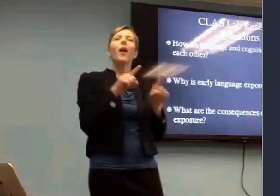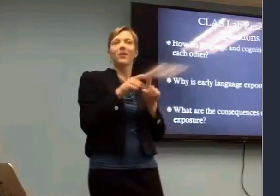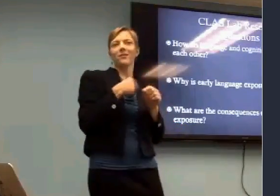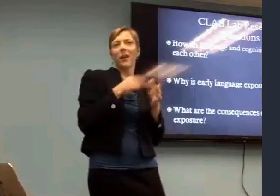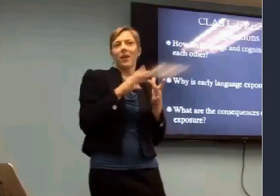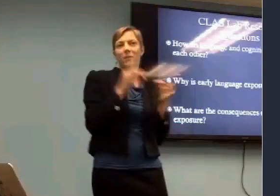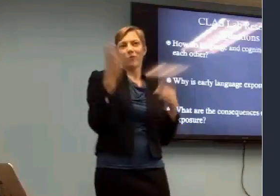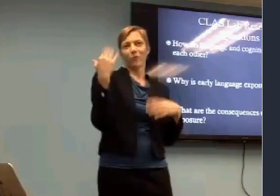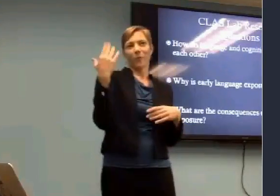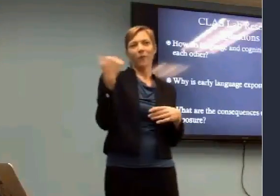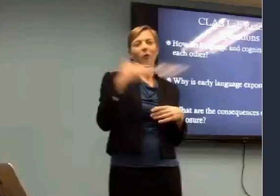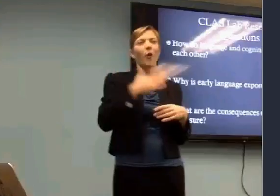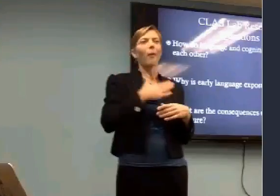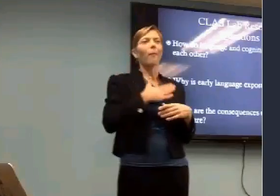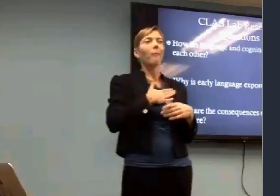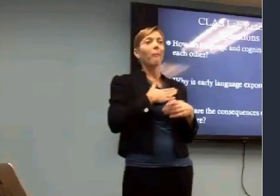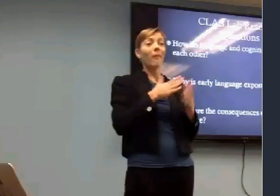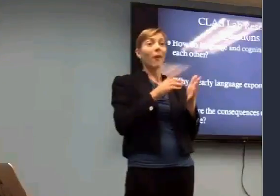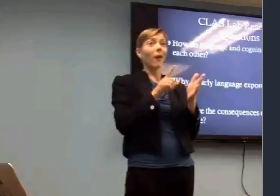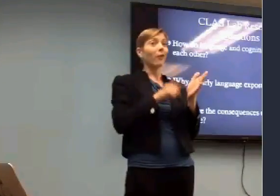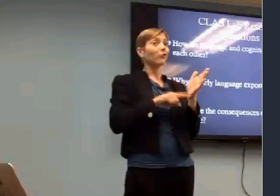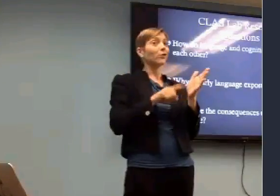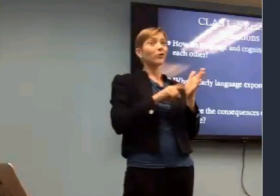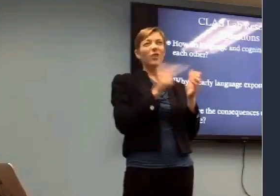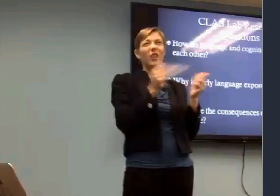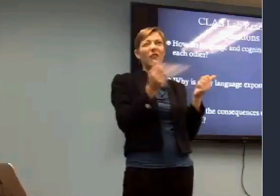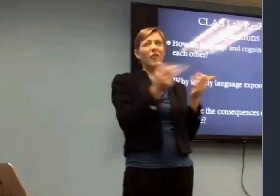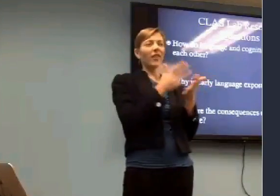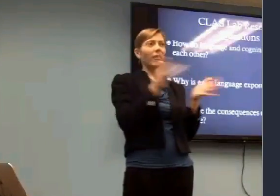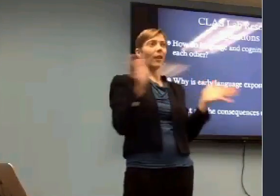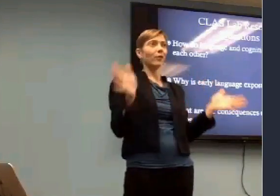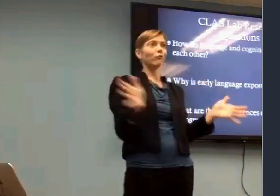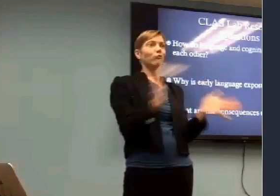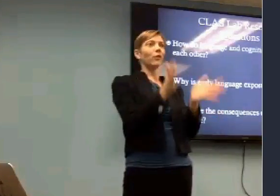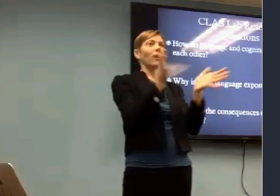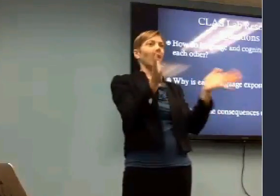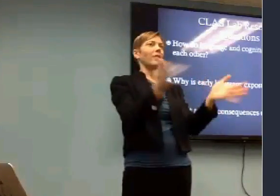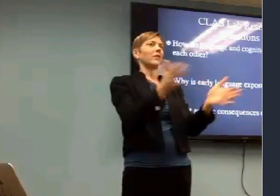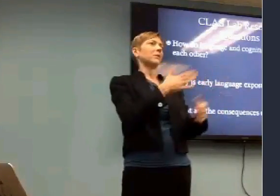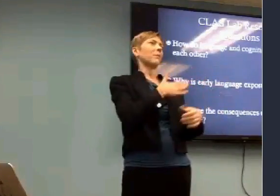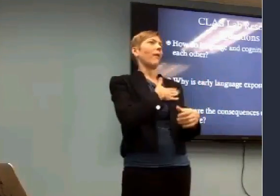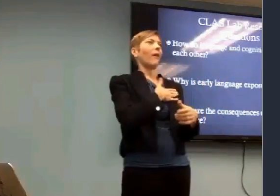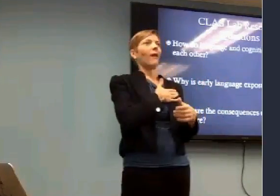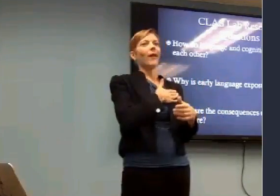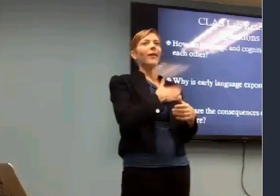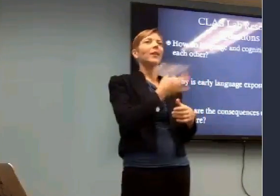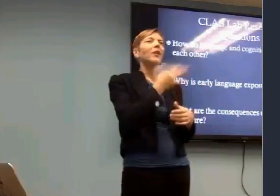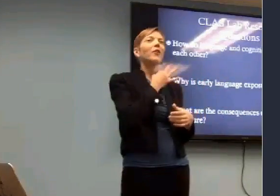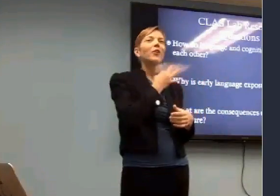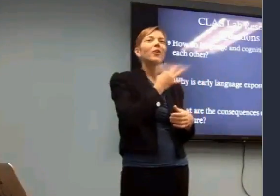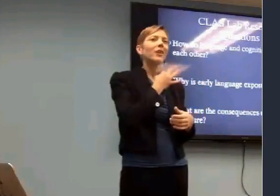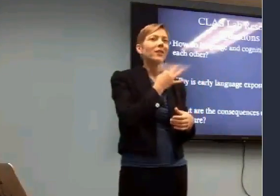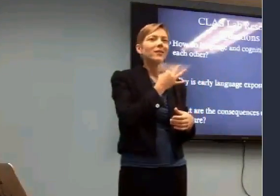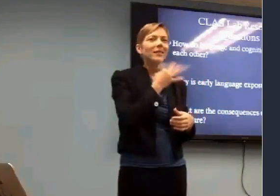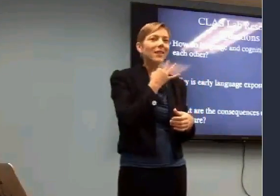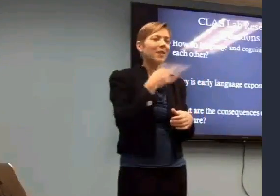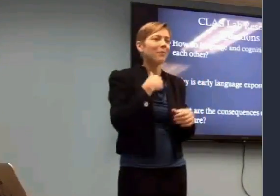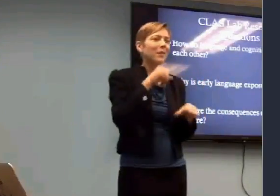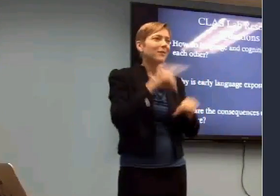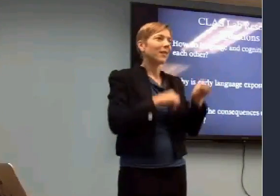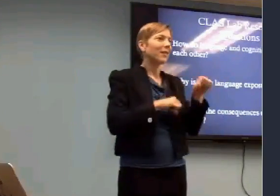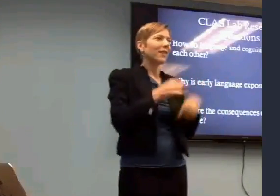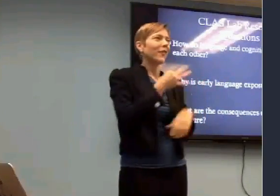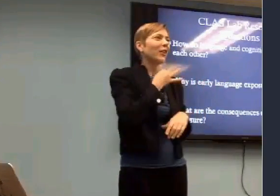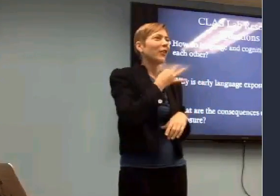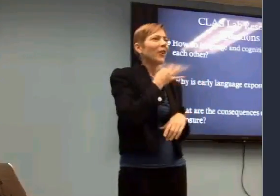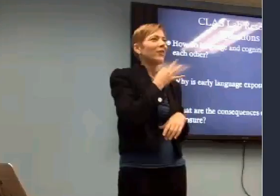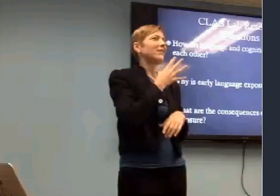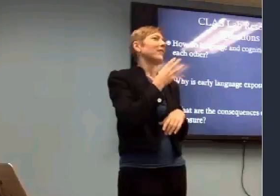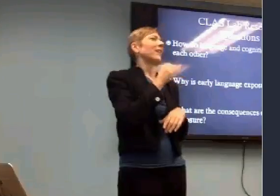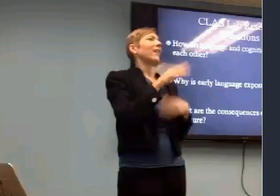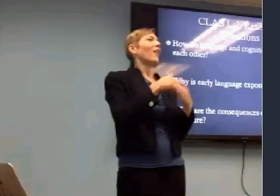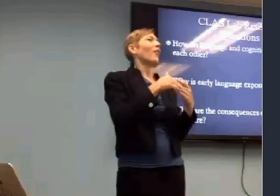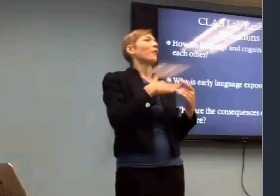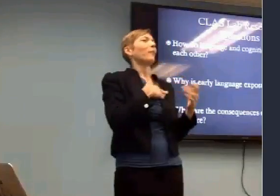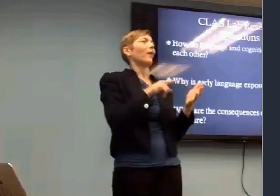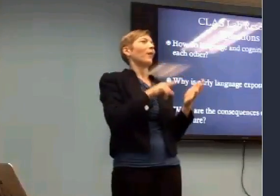As I mentioned before, my research is driven by my curiosity, my basic